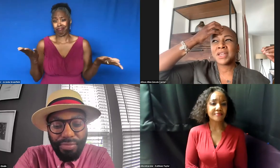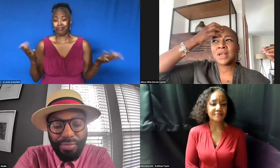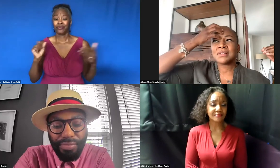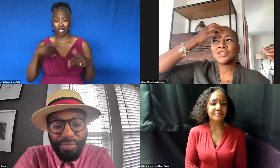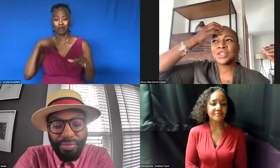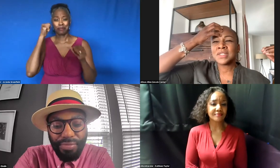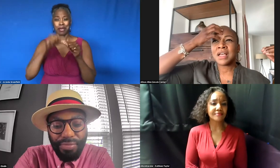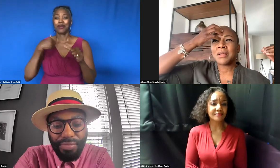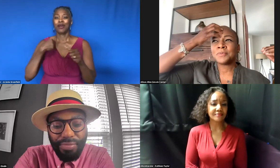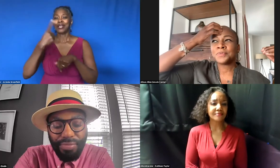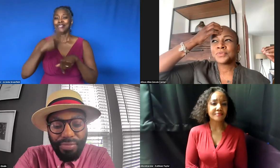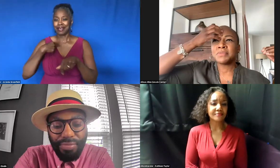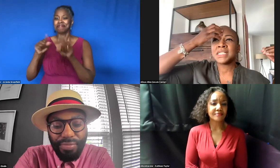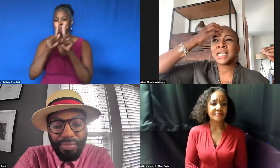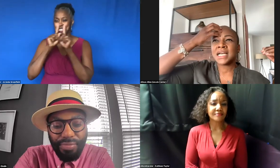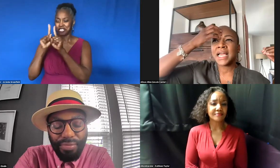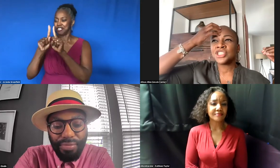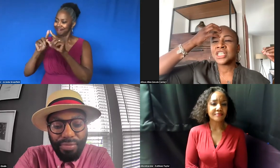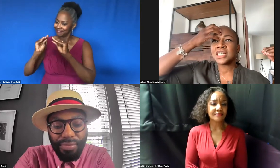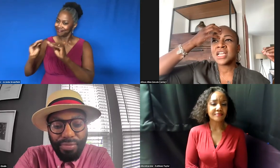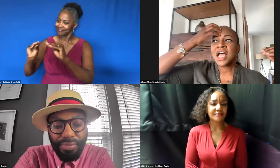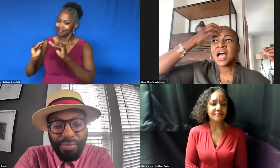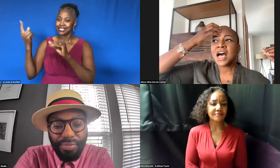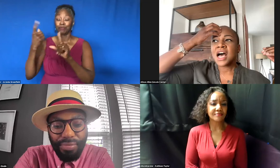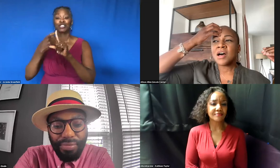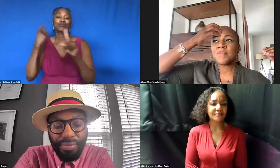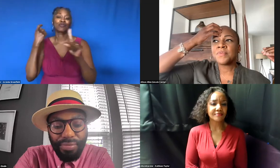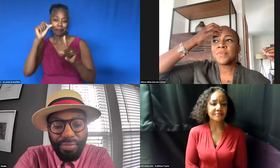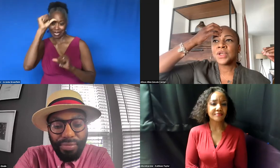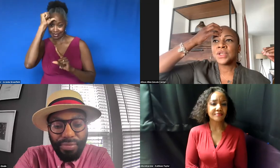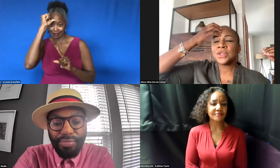coaching somebody once, and she was from India, and